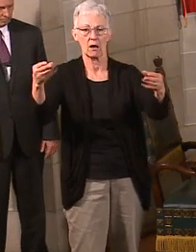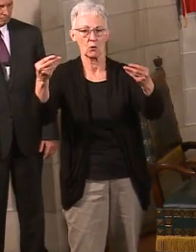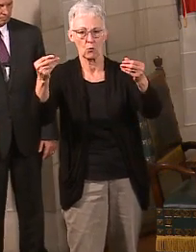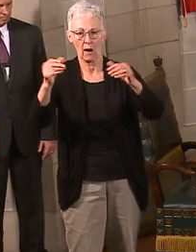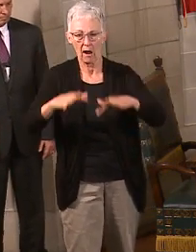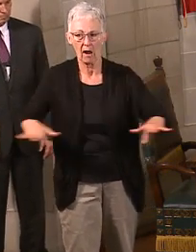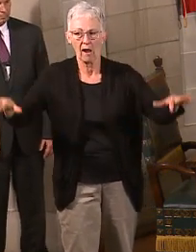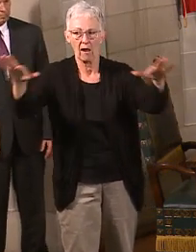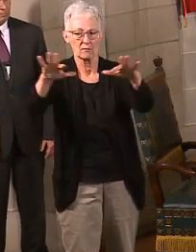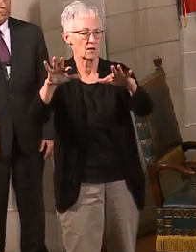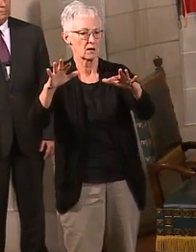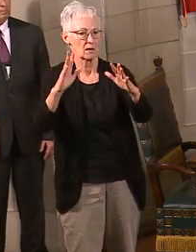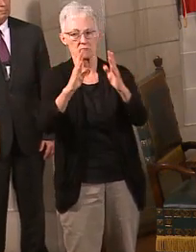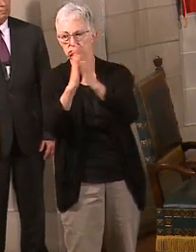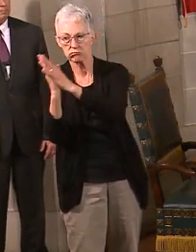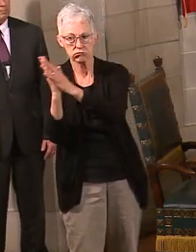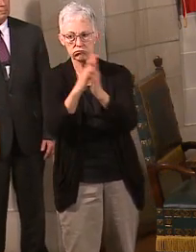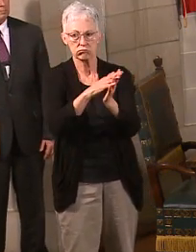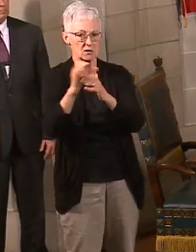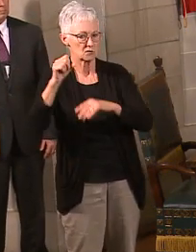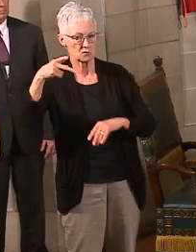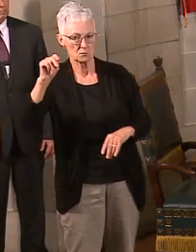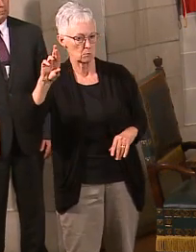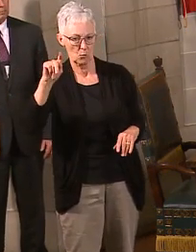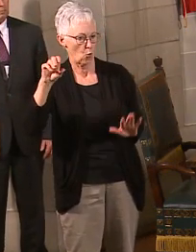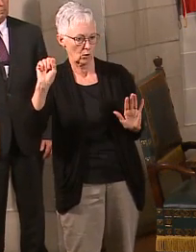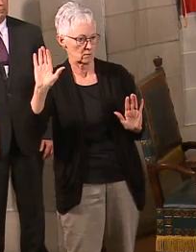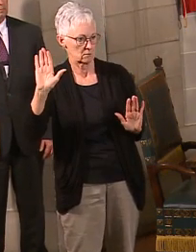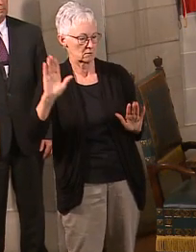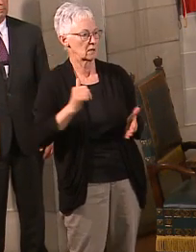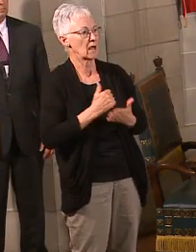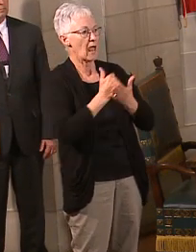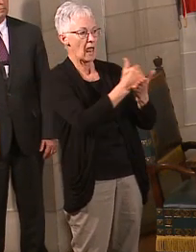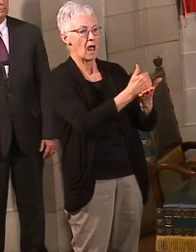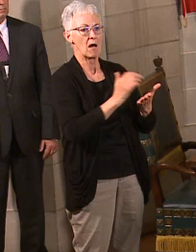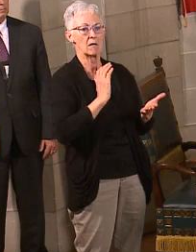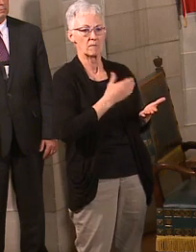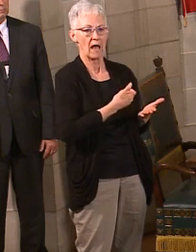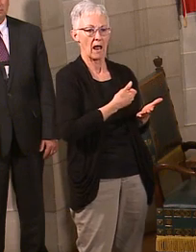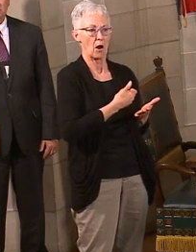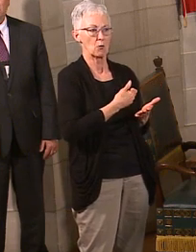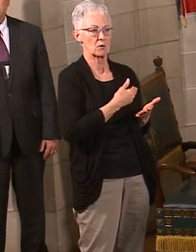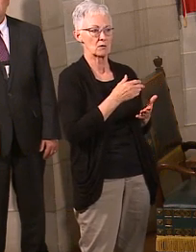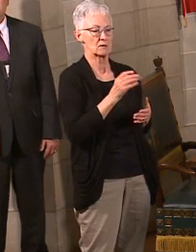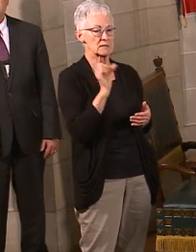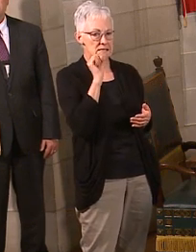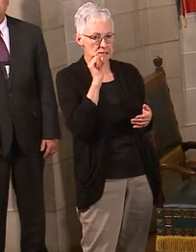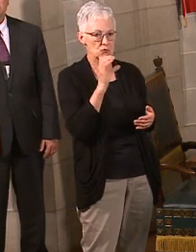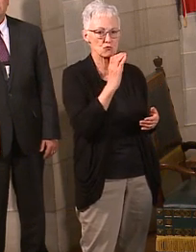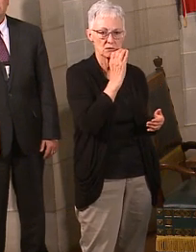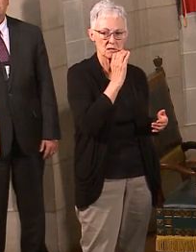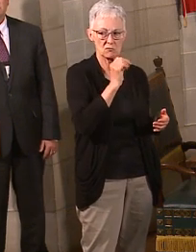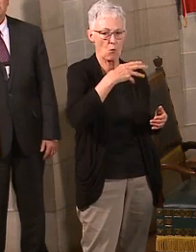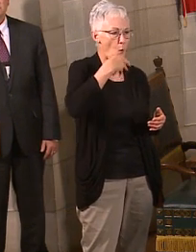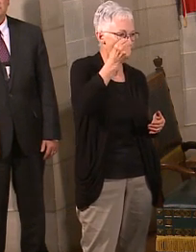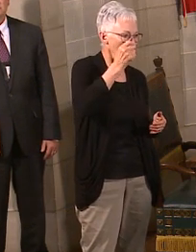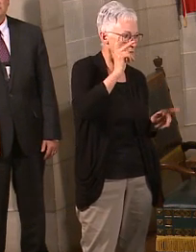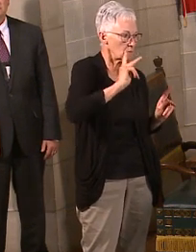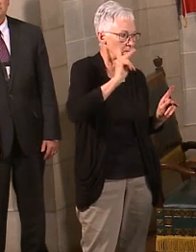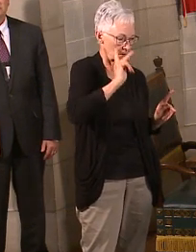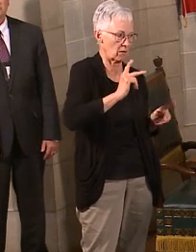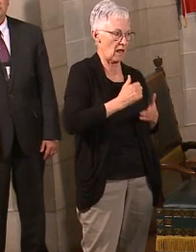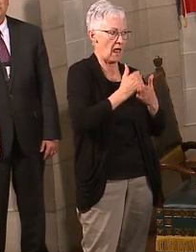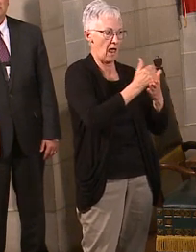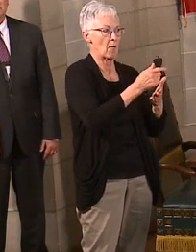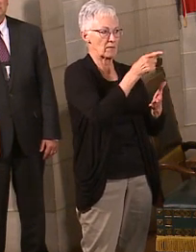activities. Help elders. Help the seniors, our older Nebraskans. Maybe you can go shopping for them, run errands for them, help them stay at